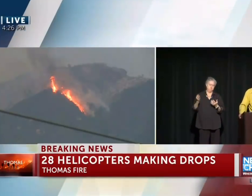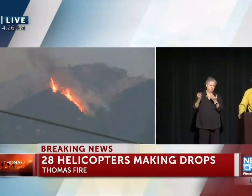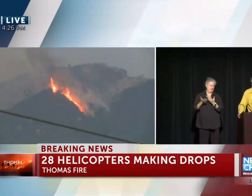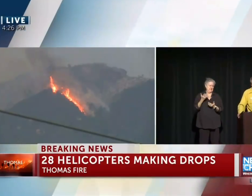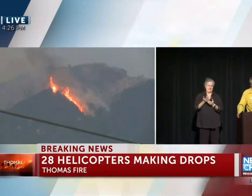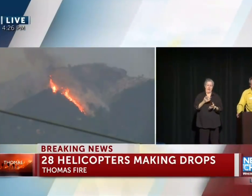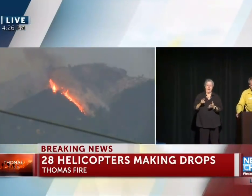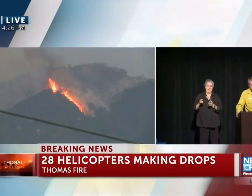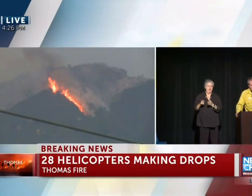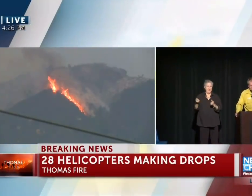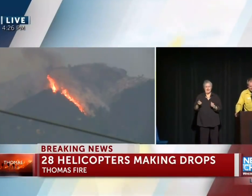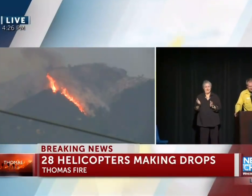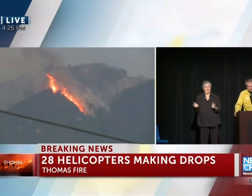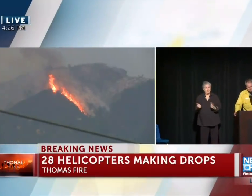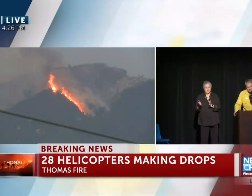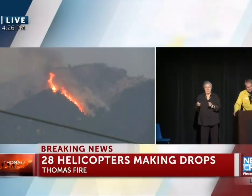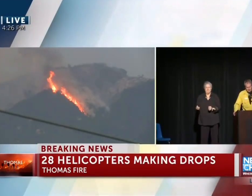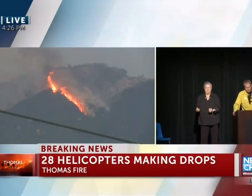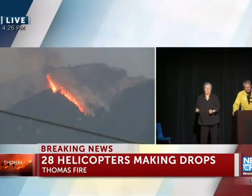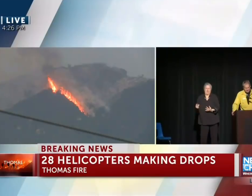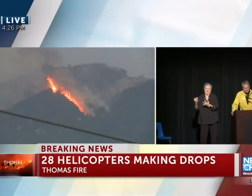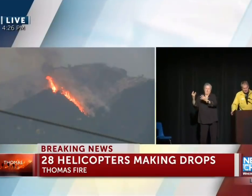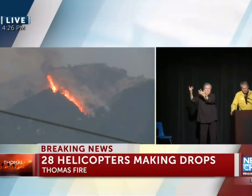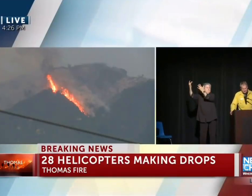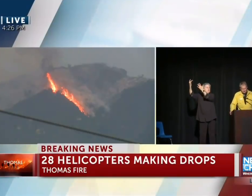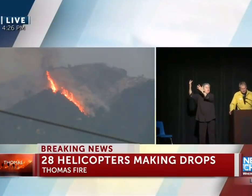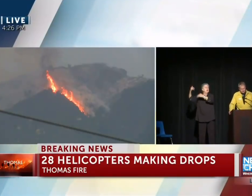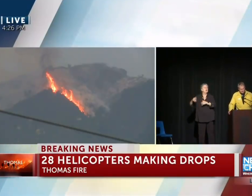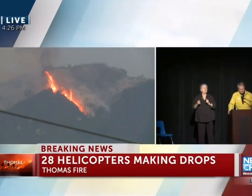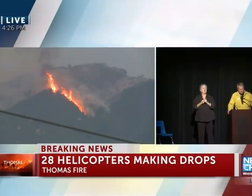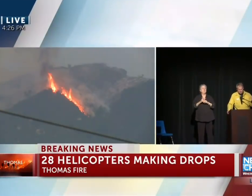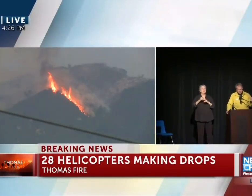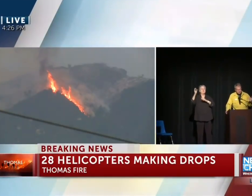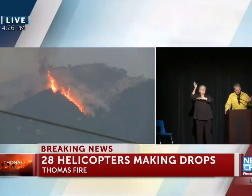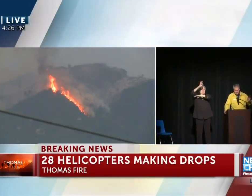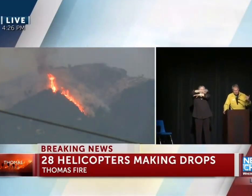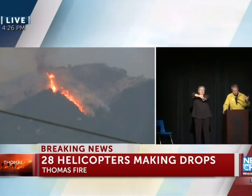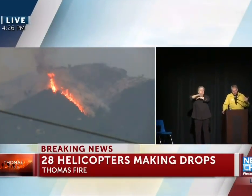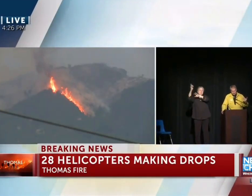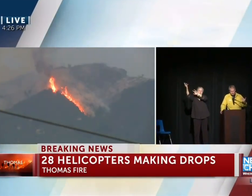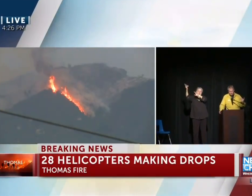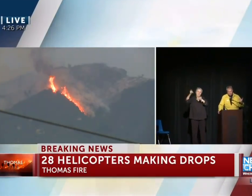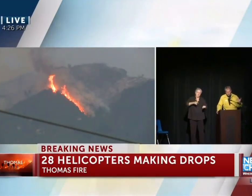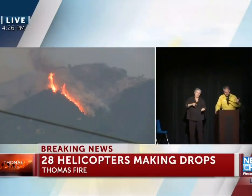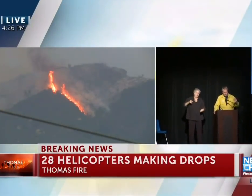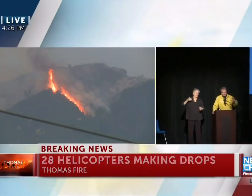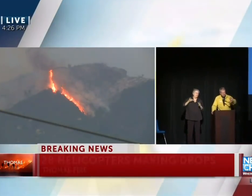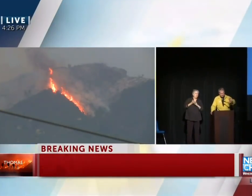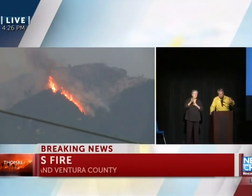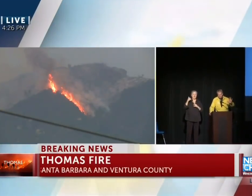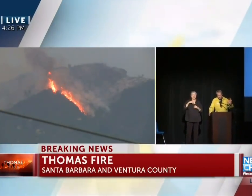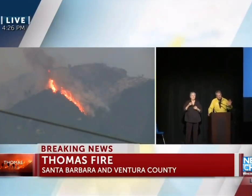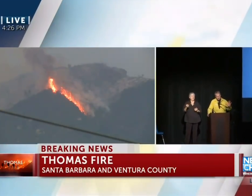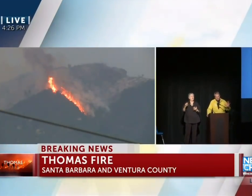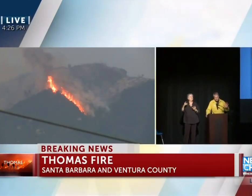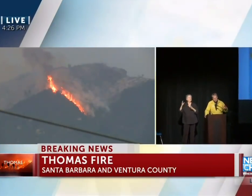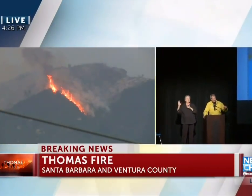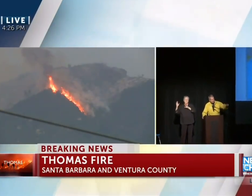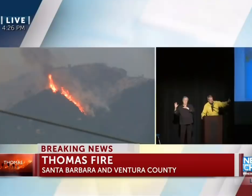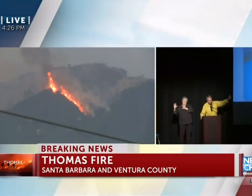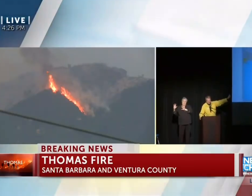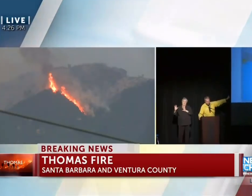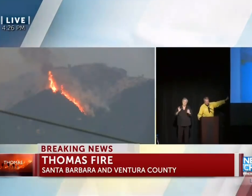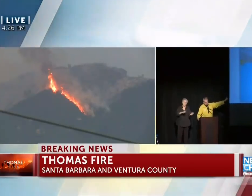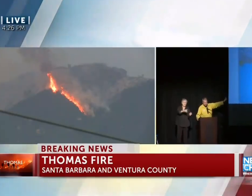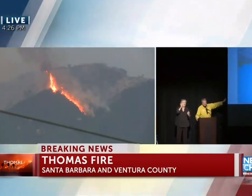So anything pushes it. We get that Sundowner or that Santa Ana winds from Ventura slammed there through that fire, and it threw it really